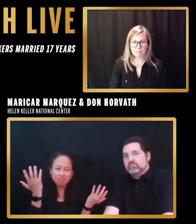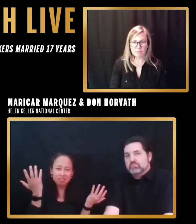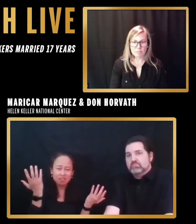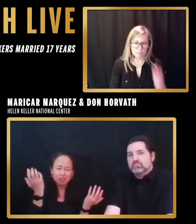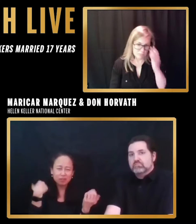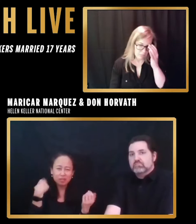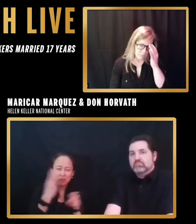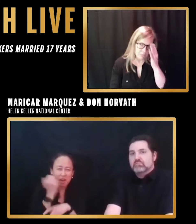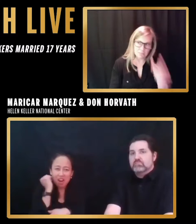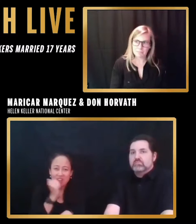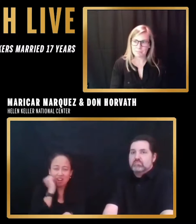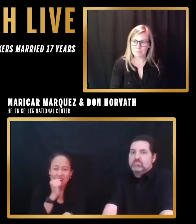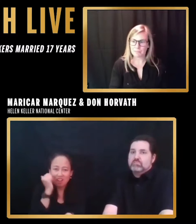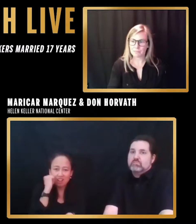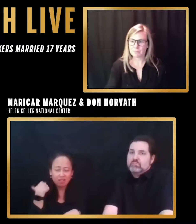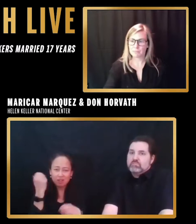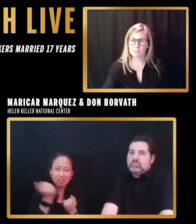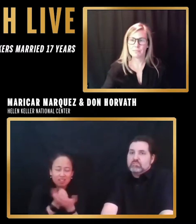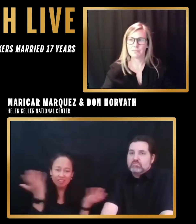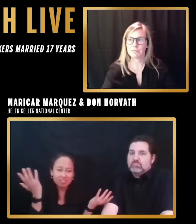say.